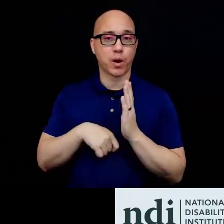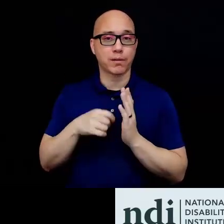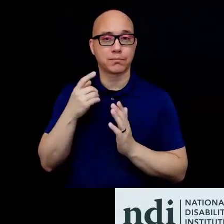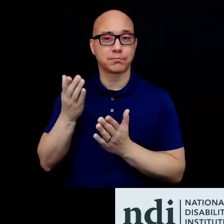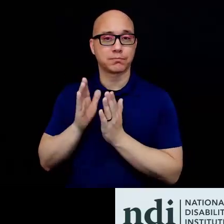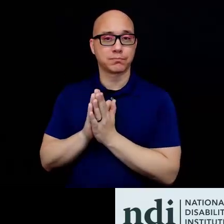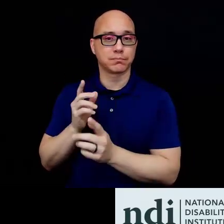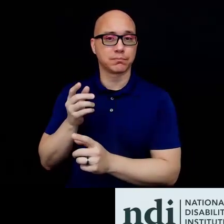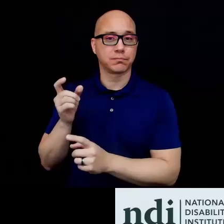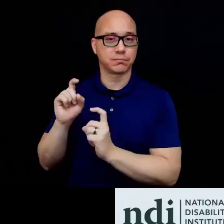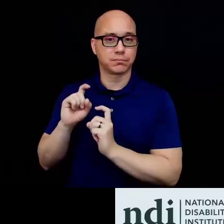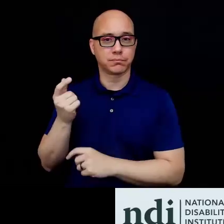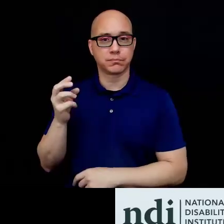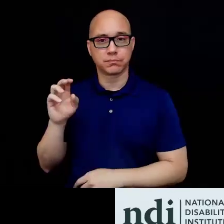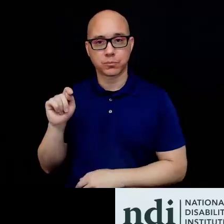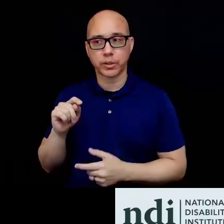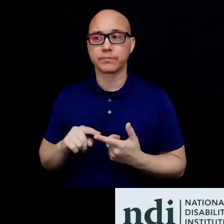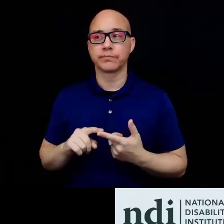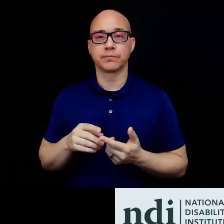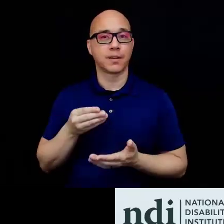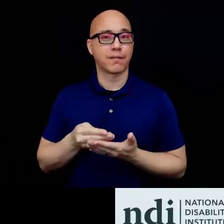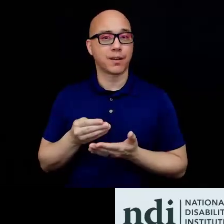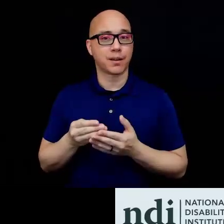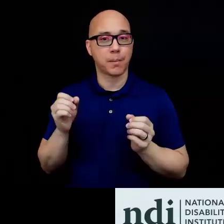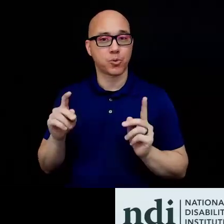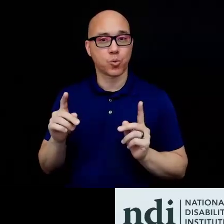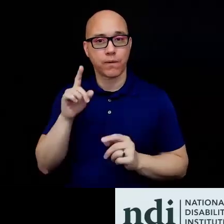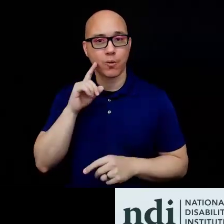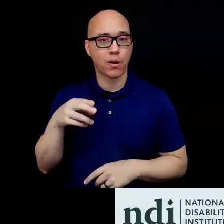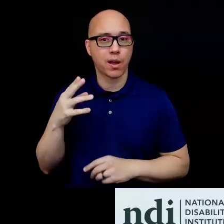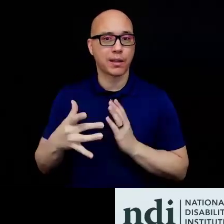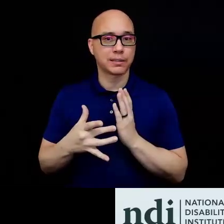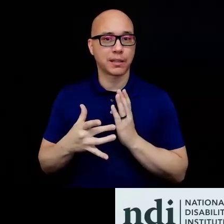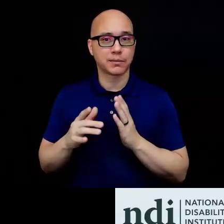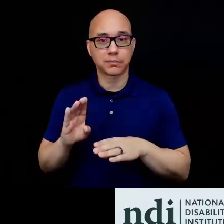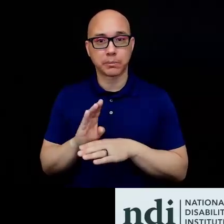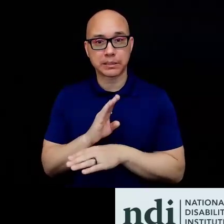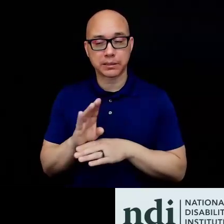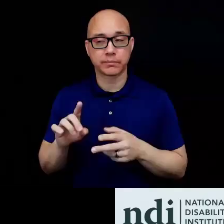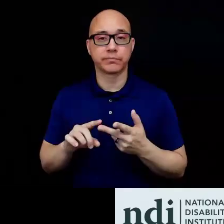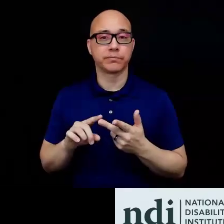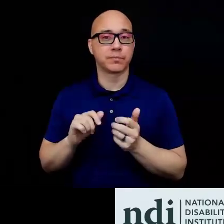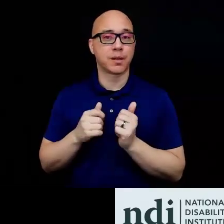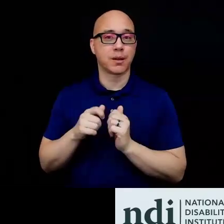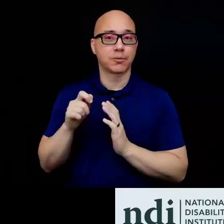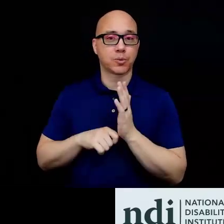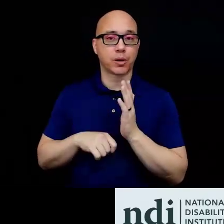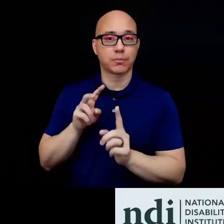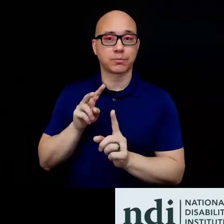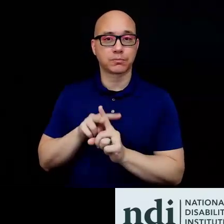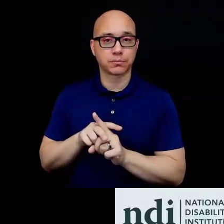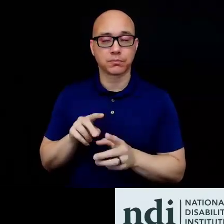SBIR funding opportunities for your high-tech businesses, how to write an application, preparing